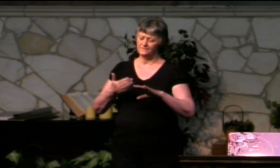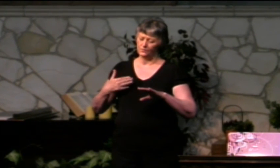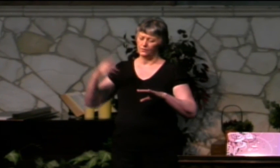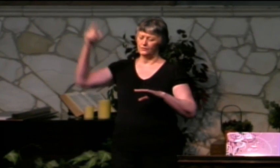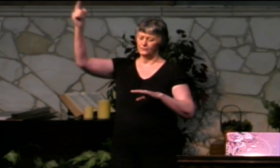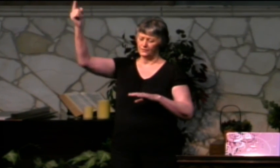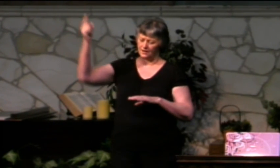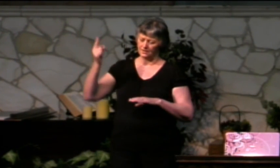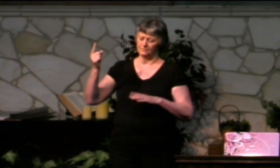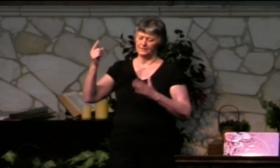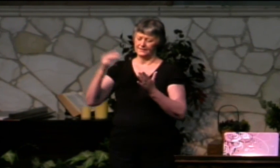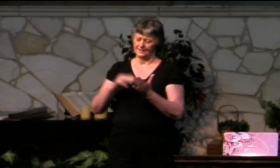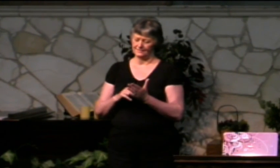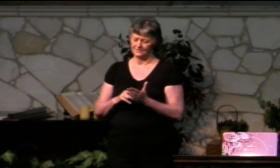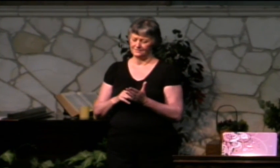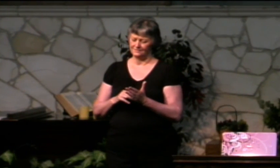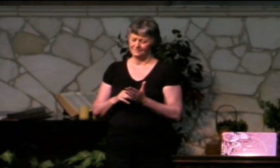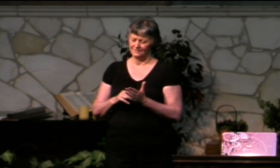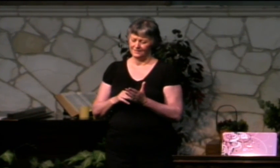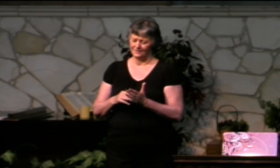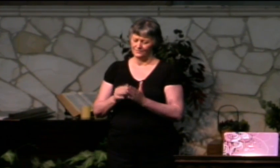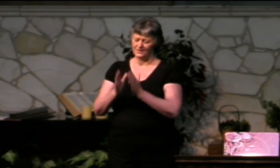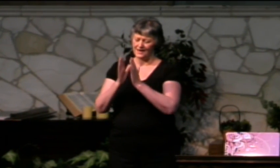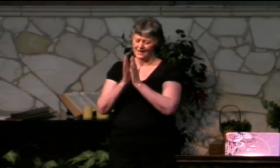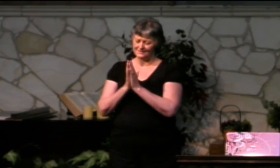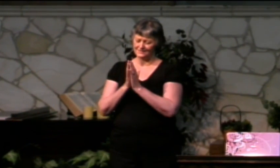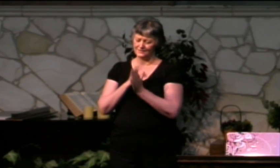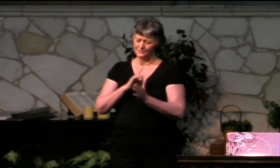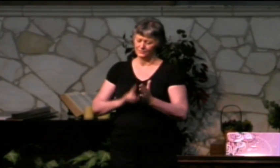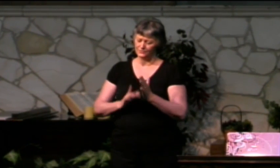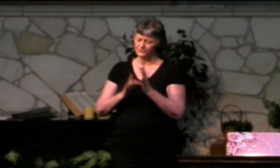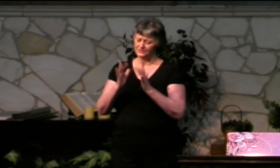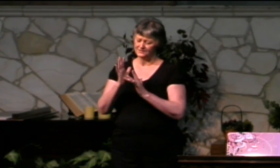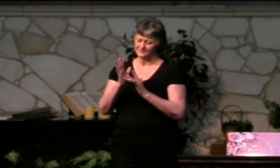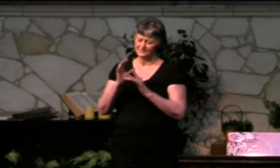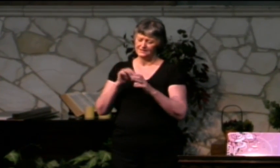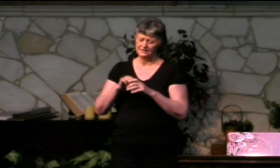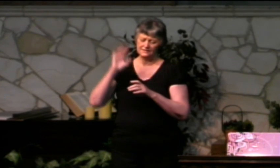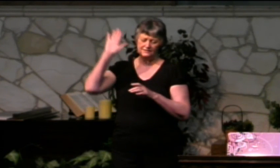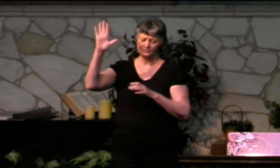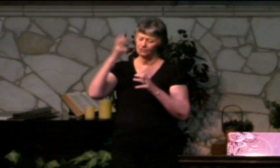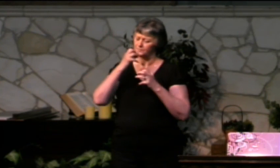before you come again. We ask it, Lord Jesus, in your presence.